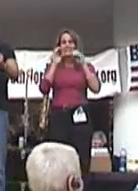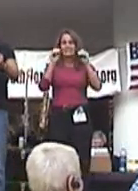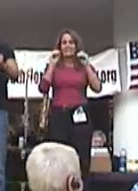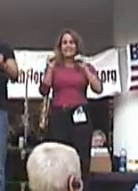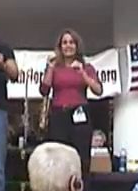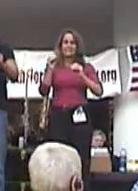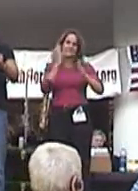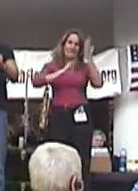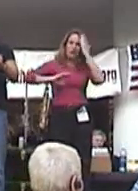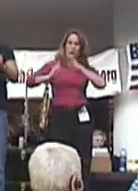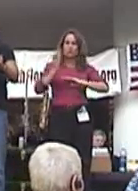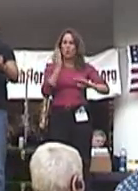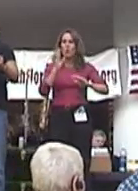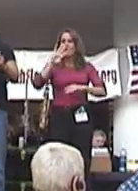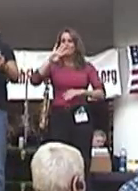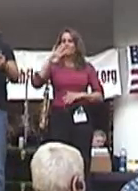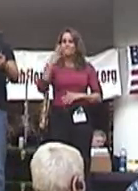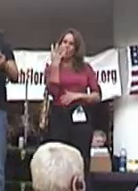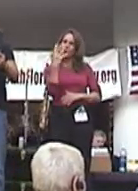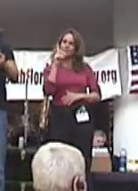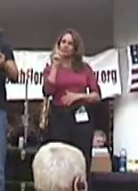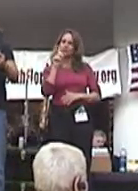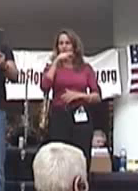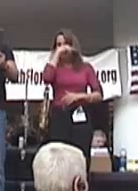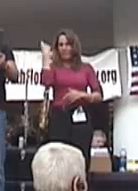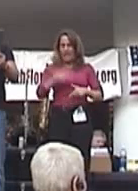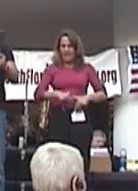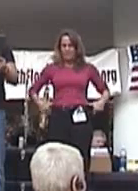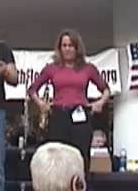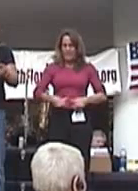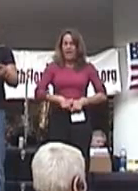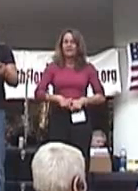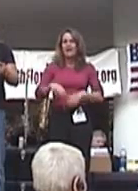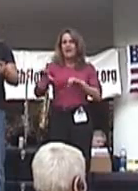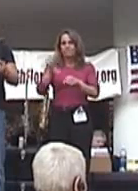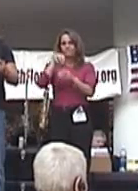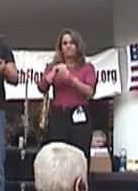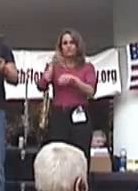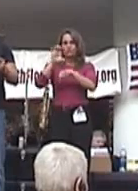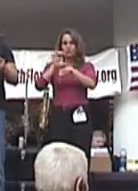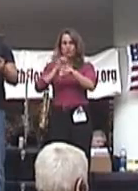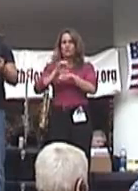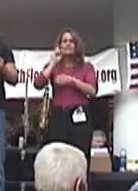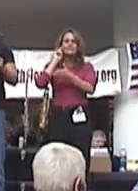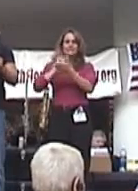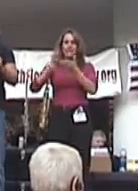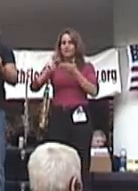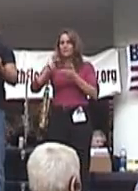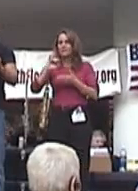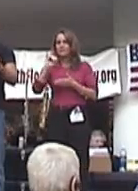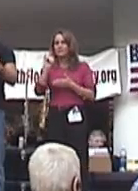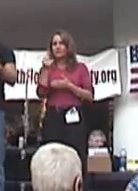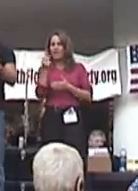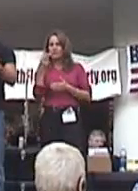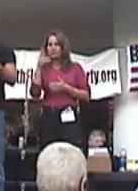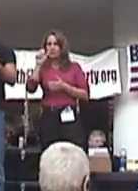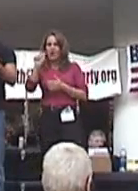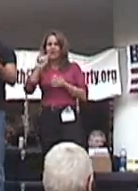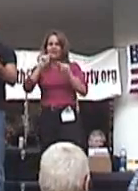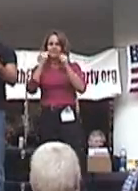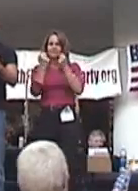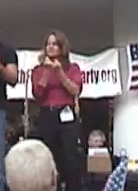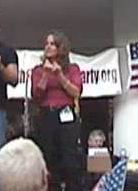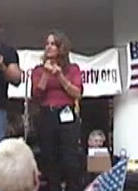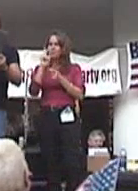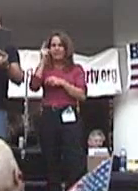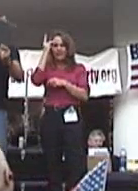and has a fourth-degree black belt. She's an active church member. She's secretary of Generation Joshua, a teen Christian